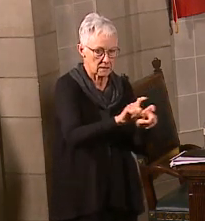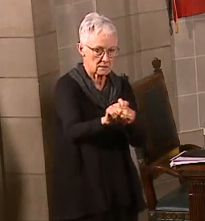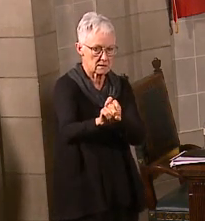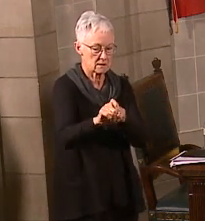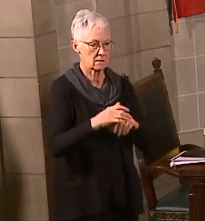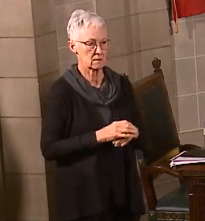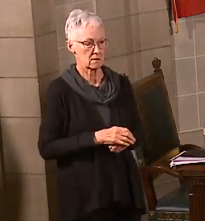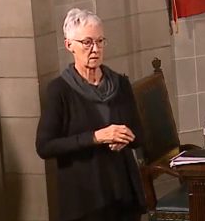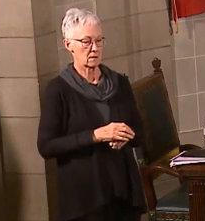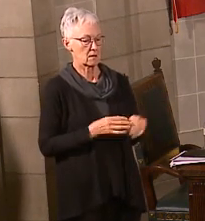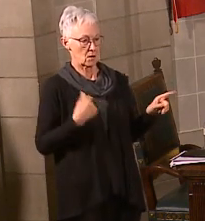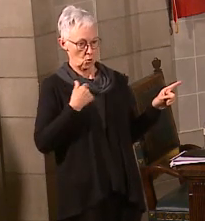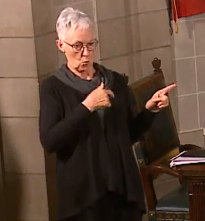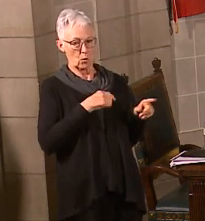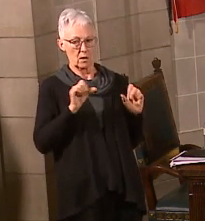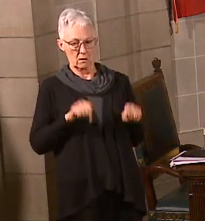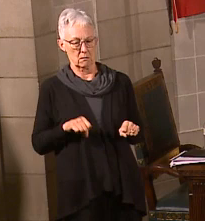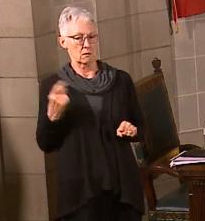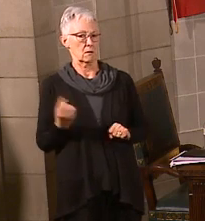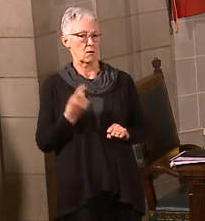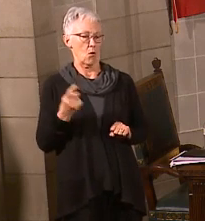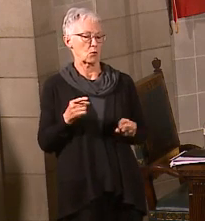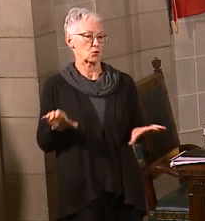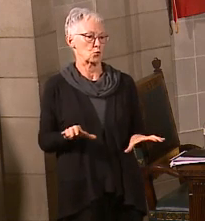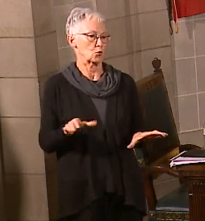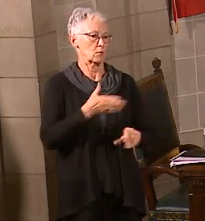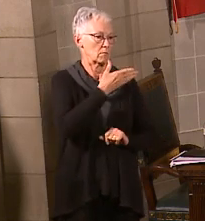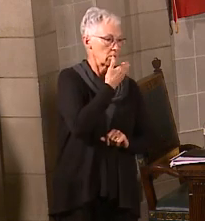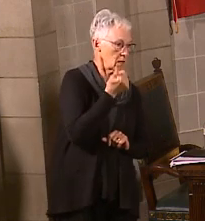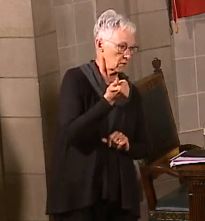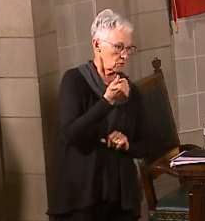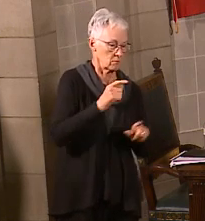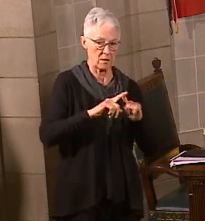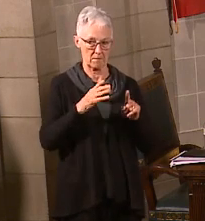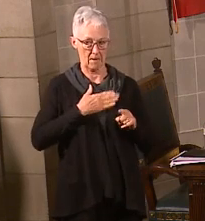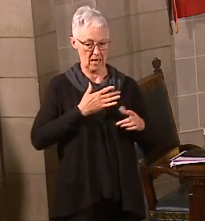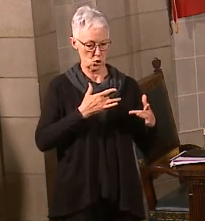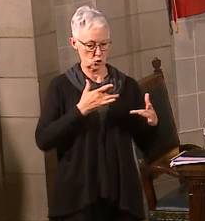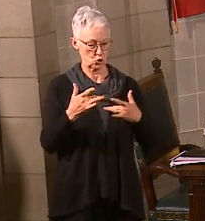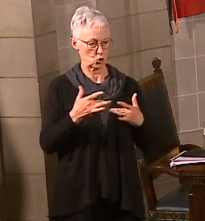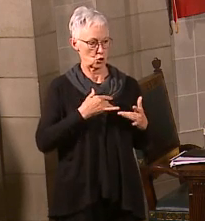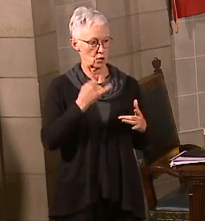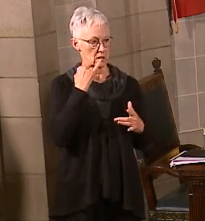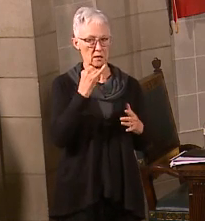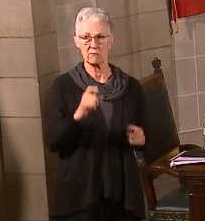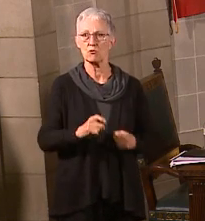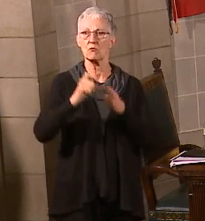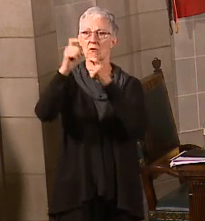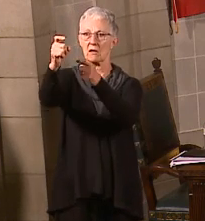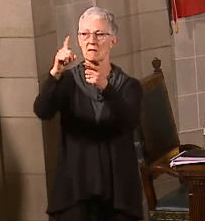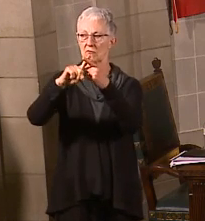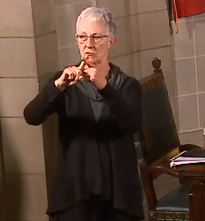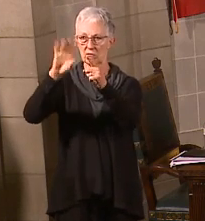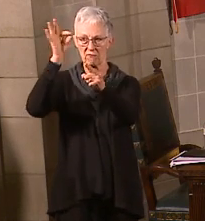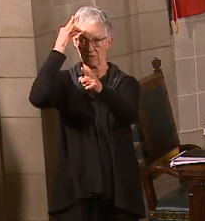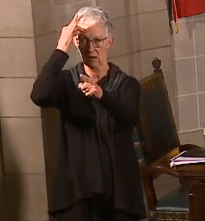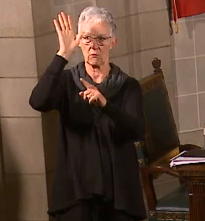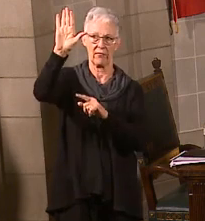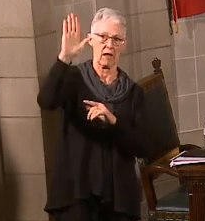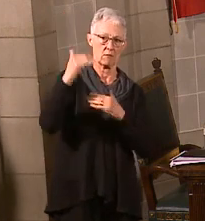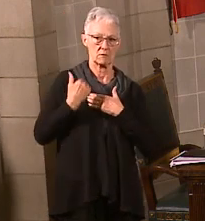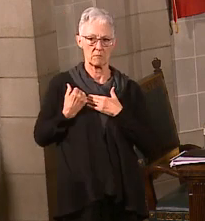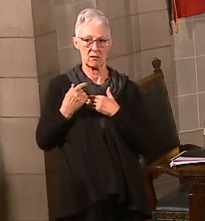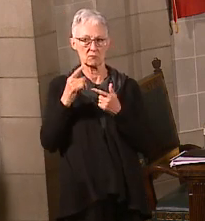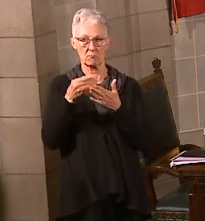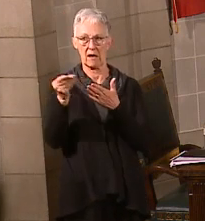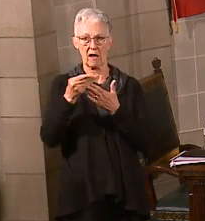you that my concern is if you turn it all over to the federal government, then states like Nebraska could get lost. Because, we don't